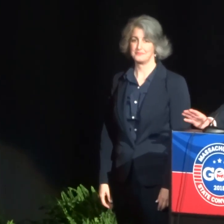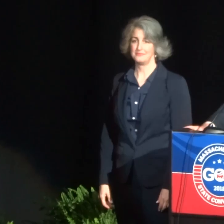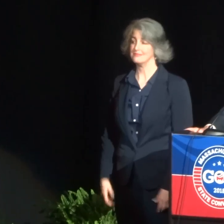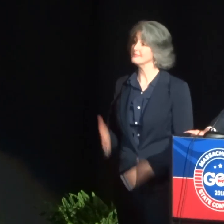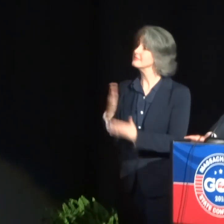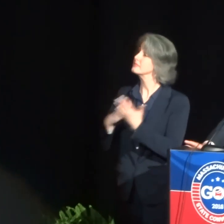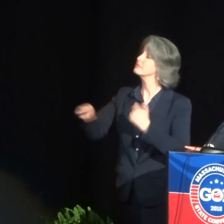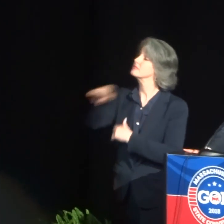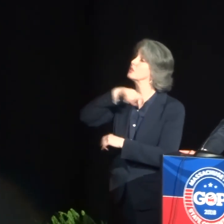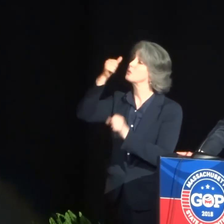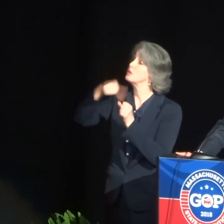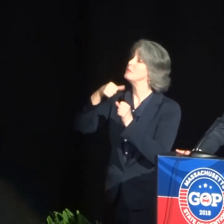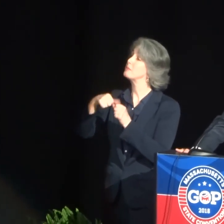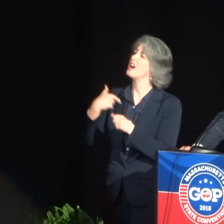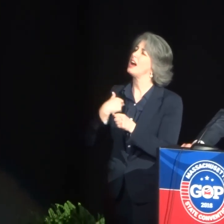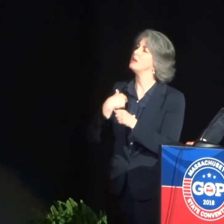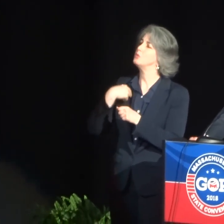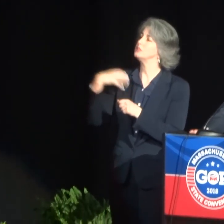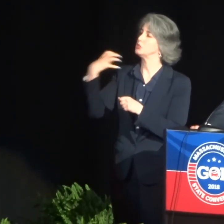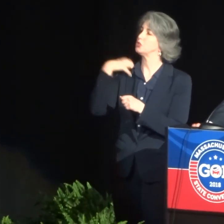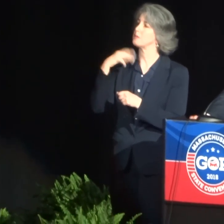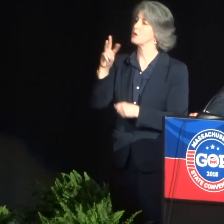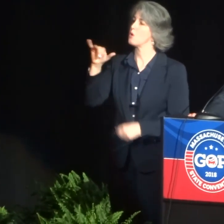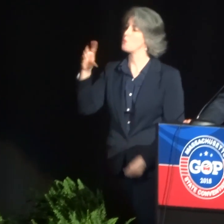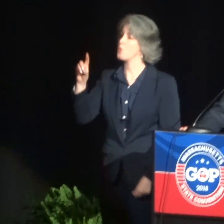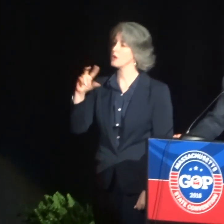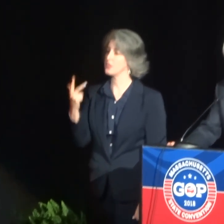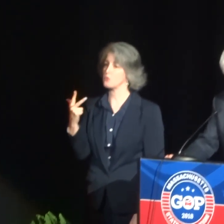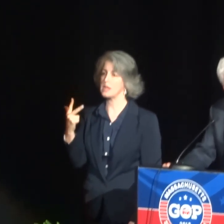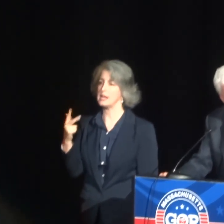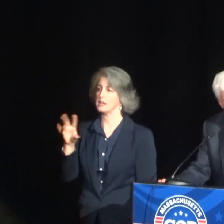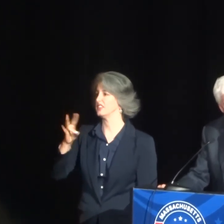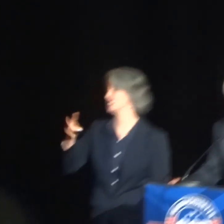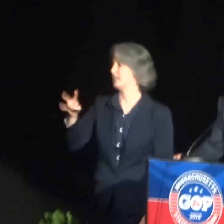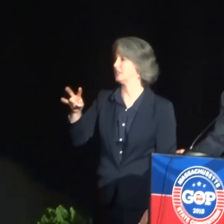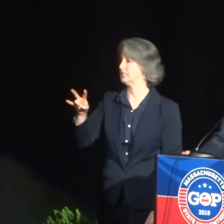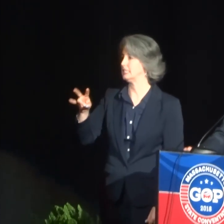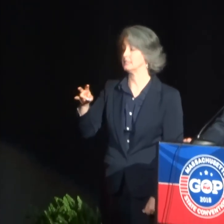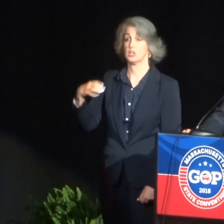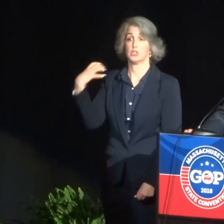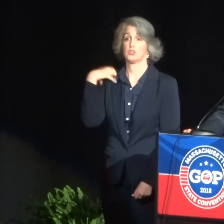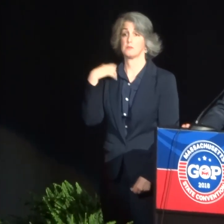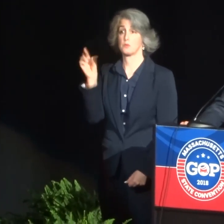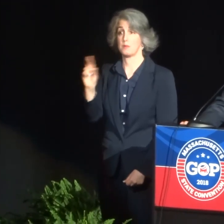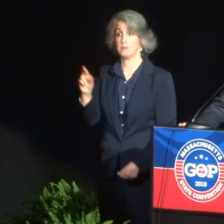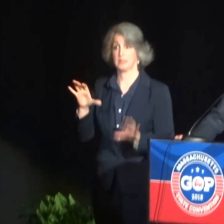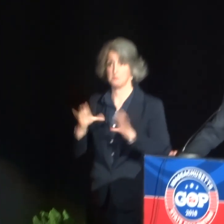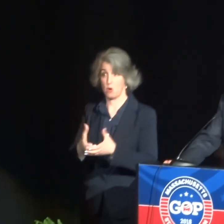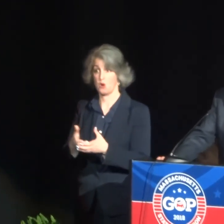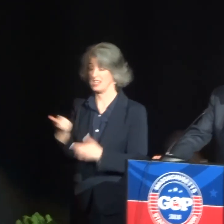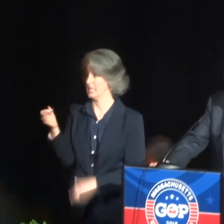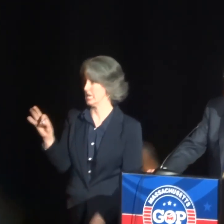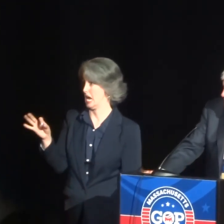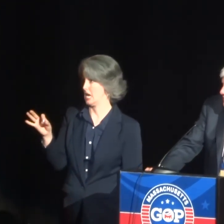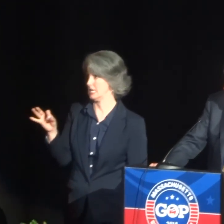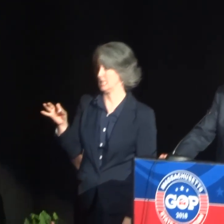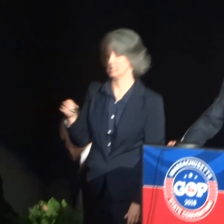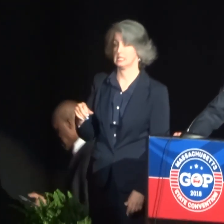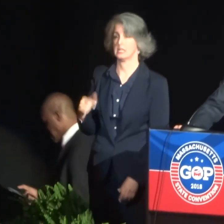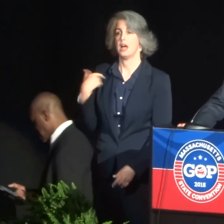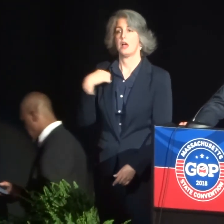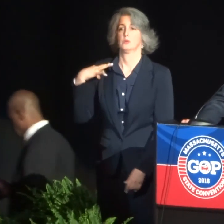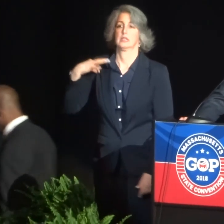Some of you may remember that I was chairman of the Ward 3 in Boston in the 70s and chairman of the Republican Party in the 1990s. I was our